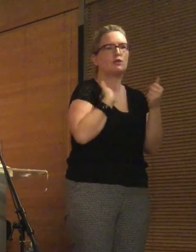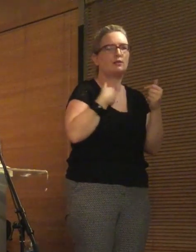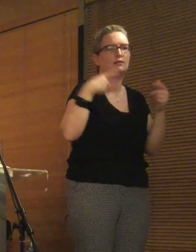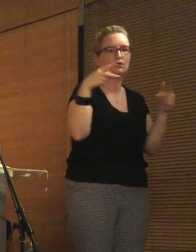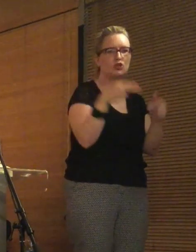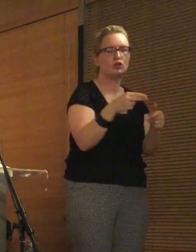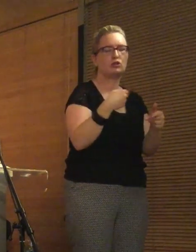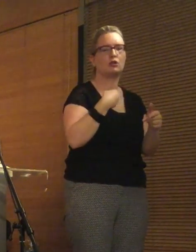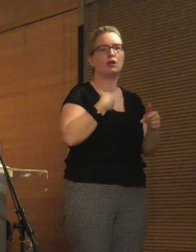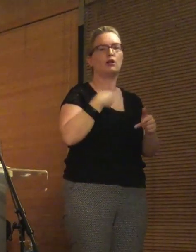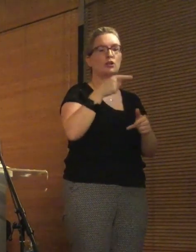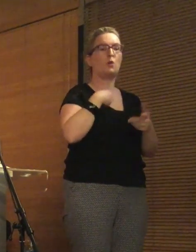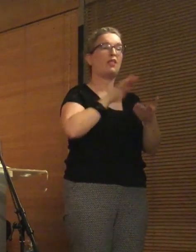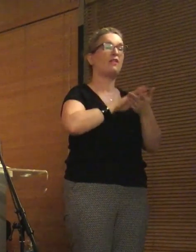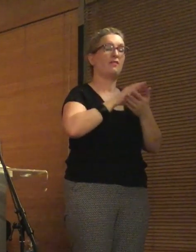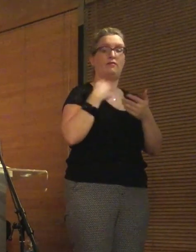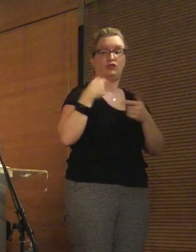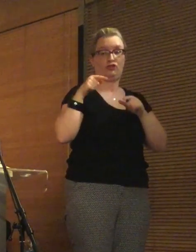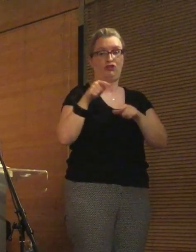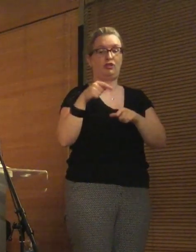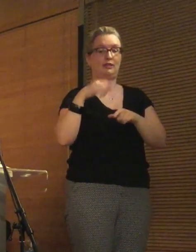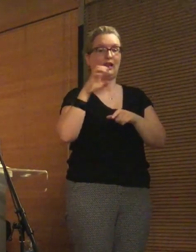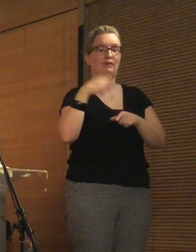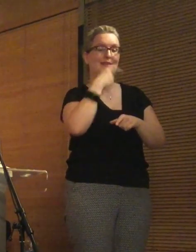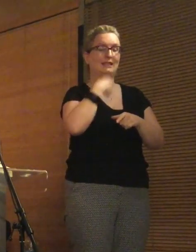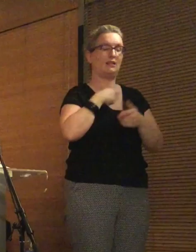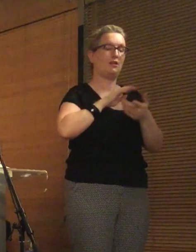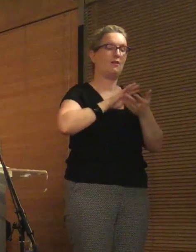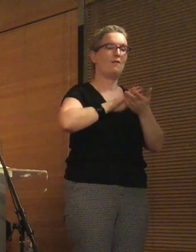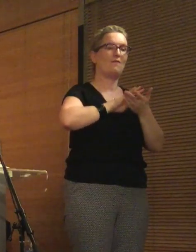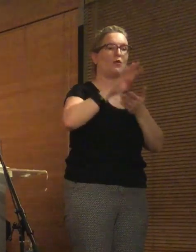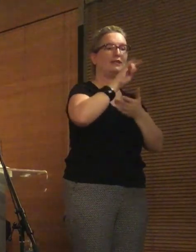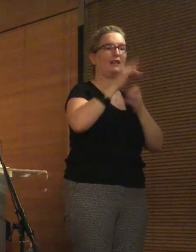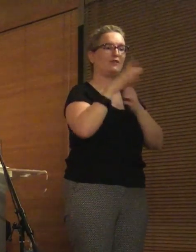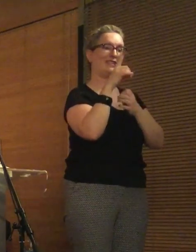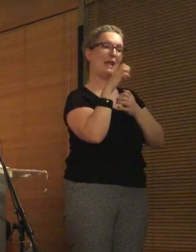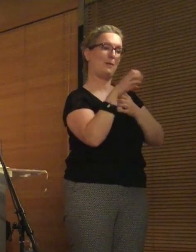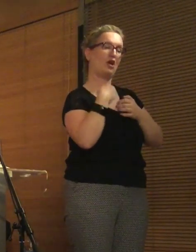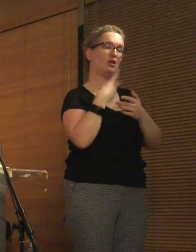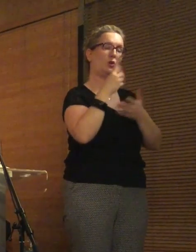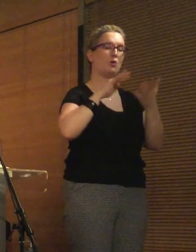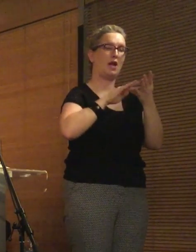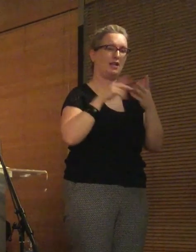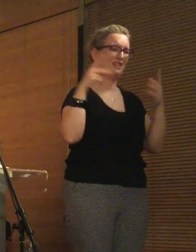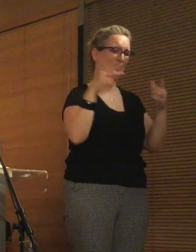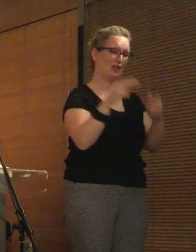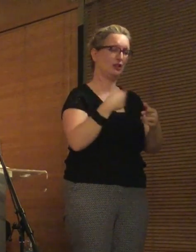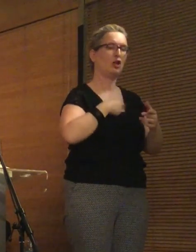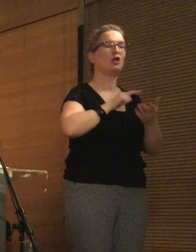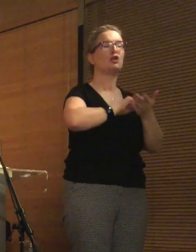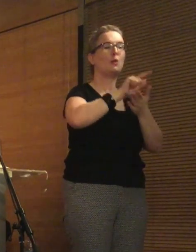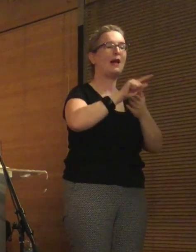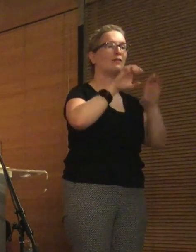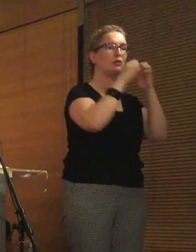to exist on the 14th of December 2009 when the government closed 29 community development projects in